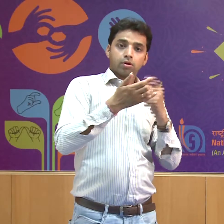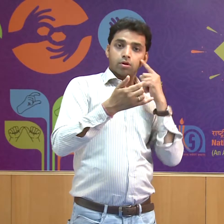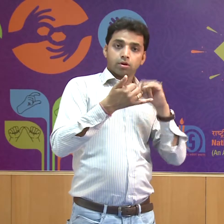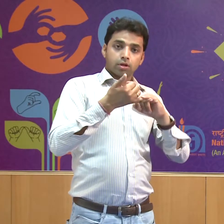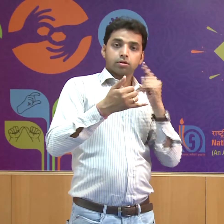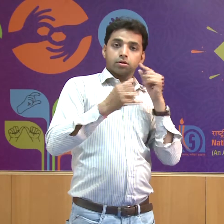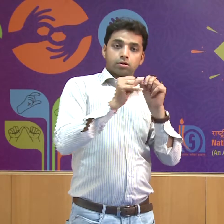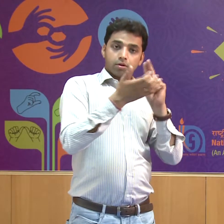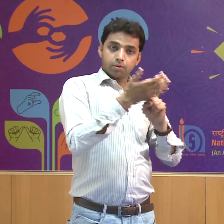Sanskrit.